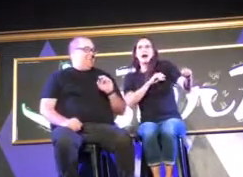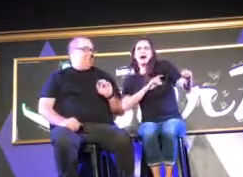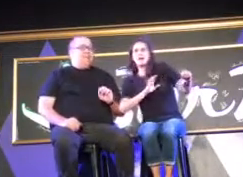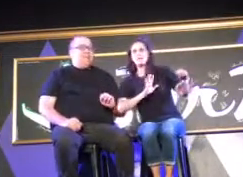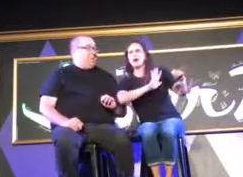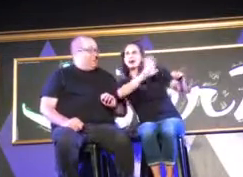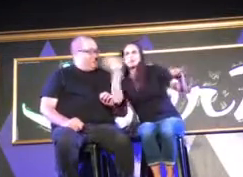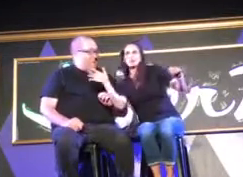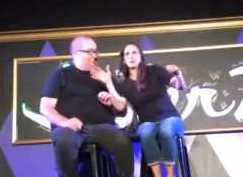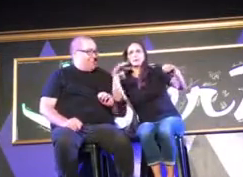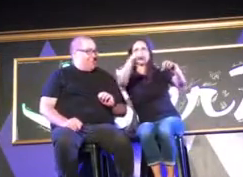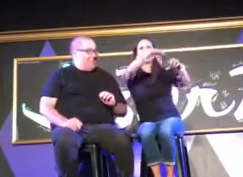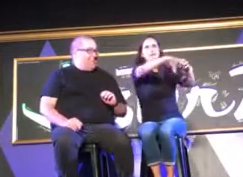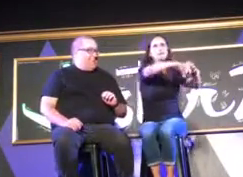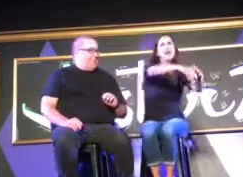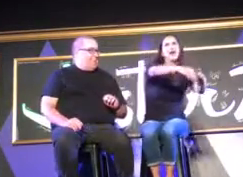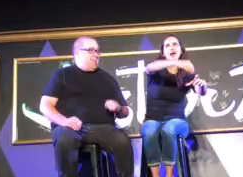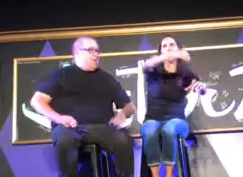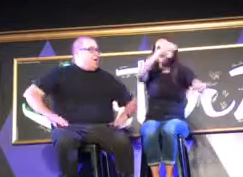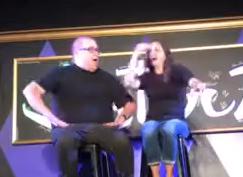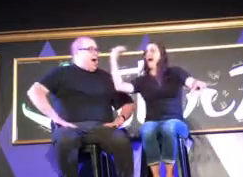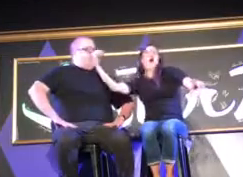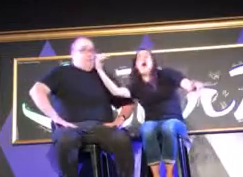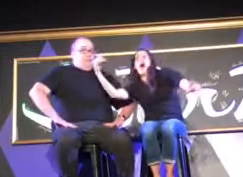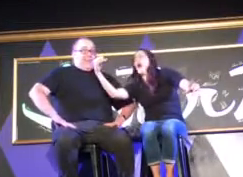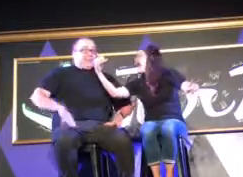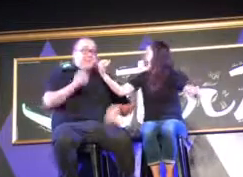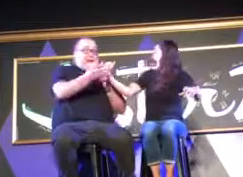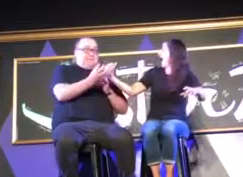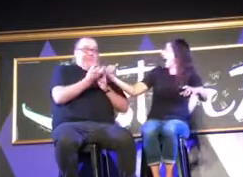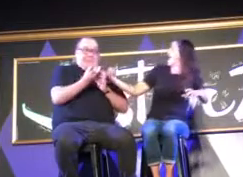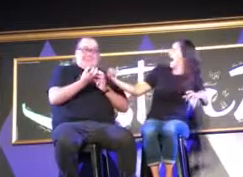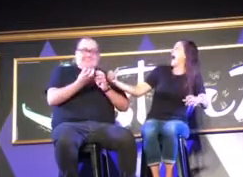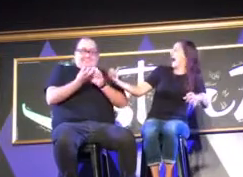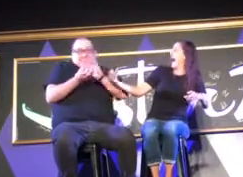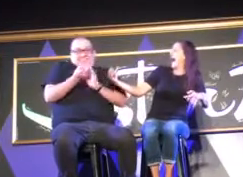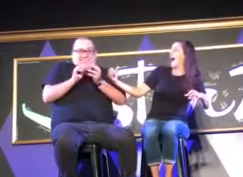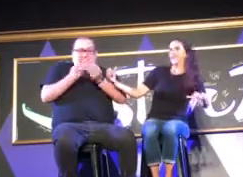I brought a treat for you today. It's a cupcake.